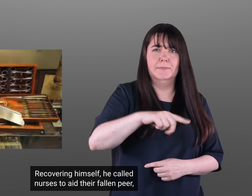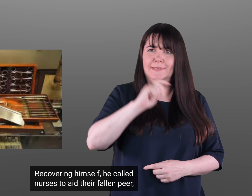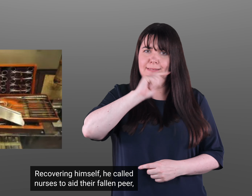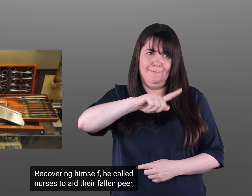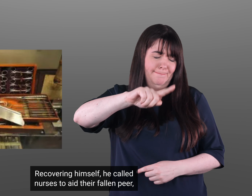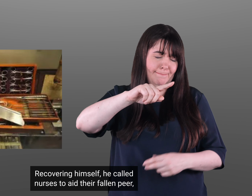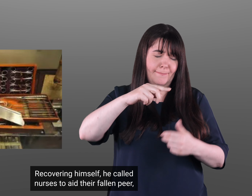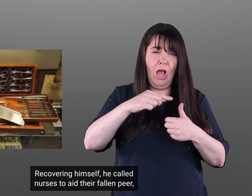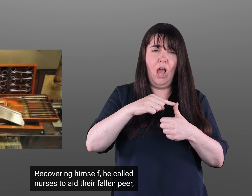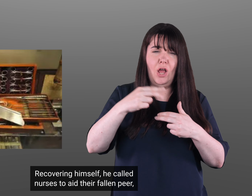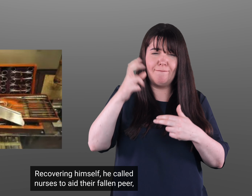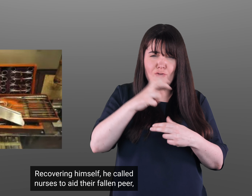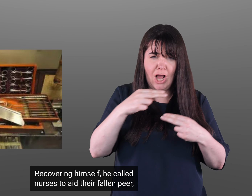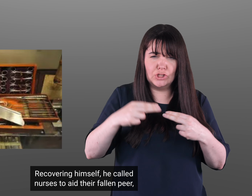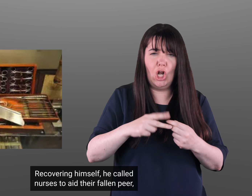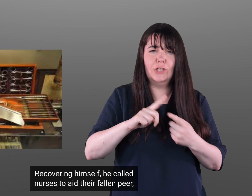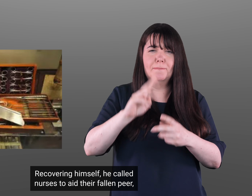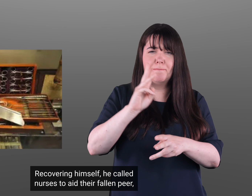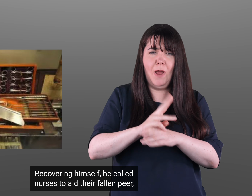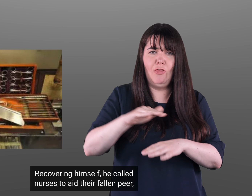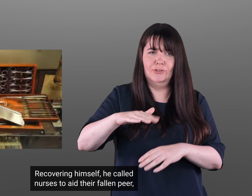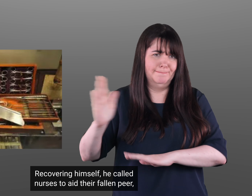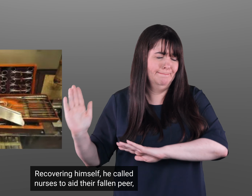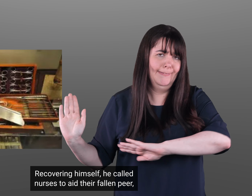Recovering himself, he called nurses to aid their fallen peer,